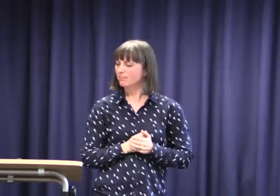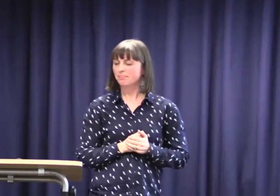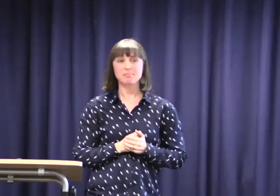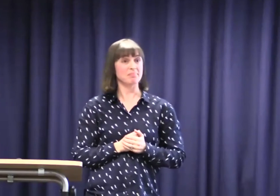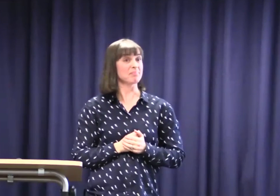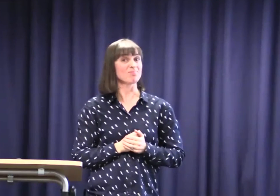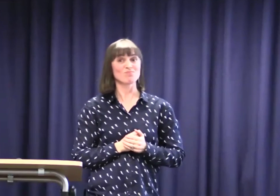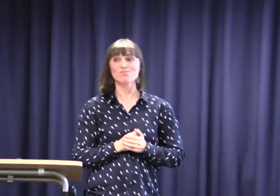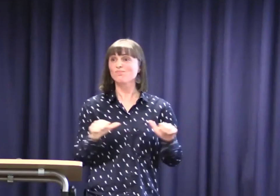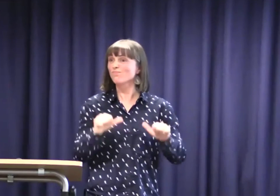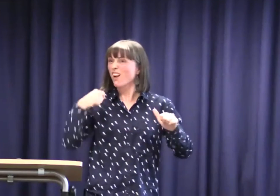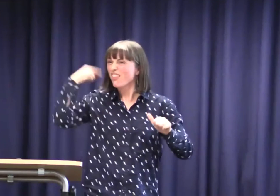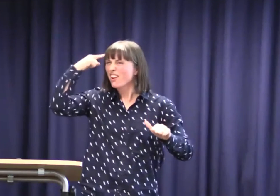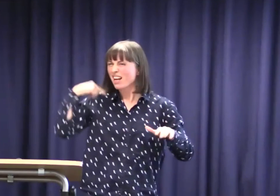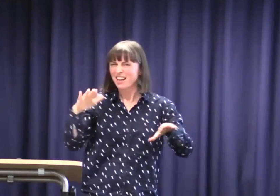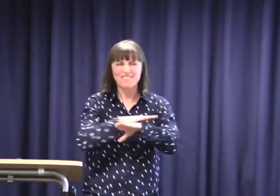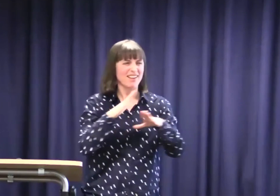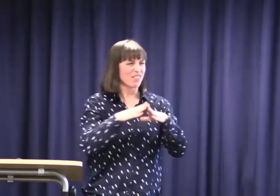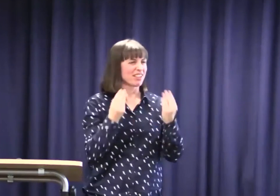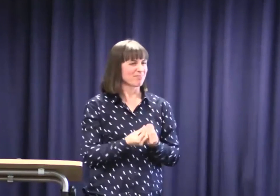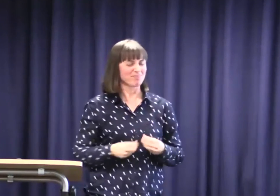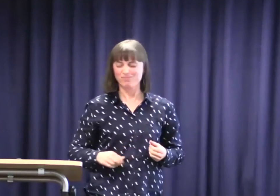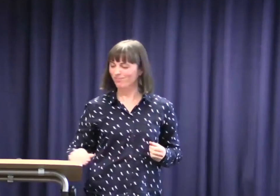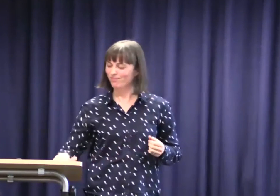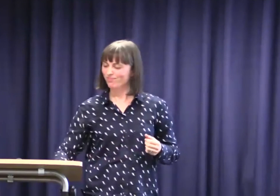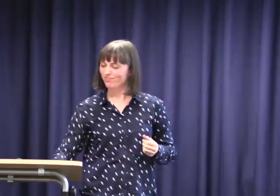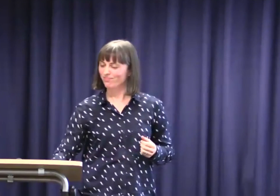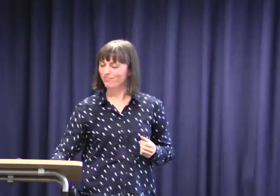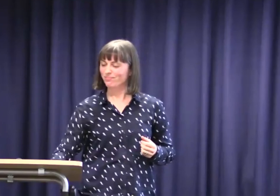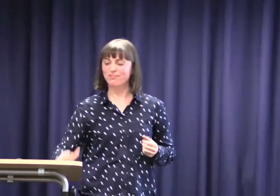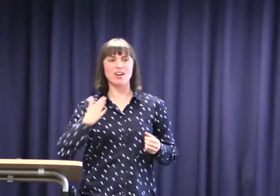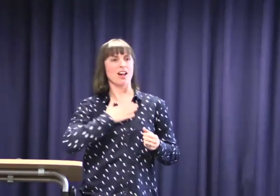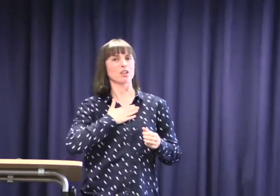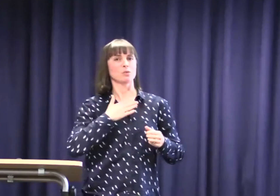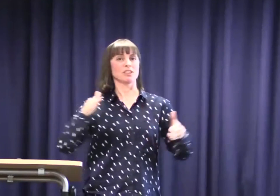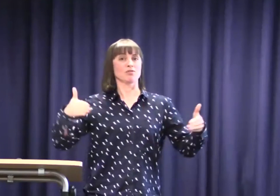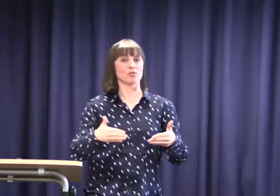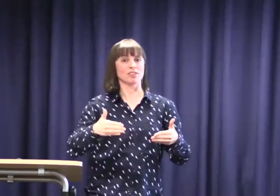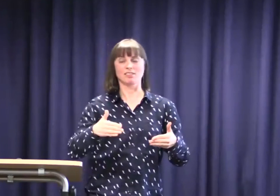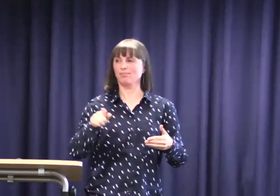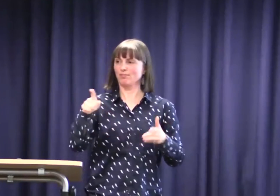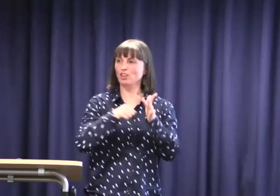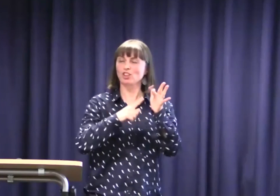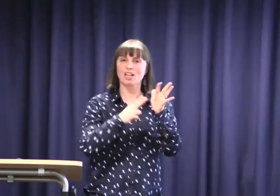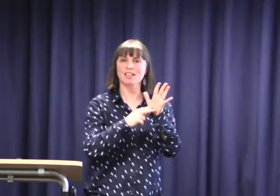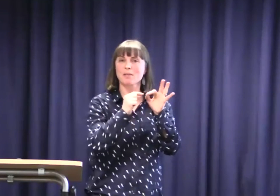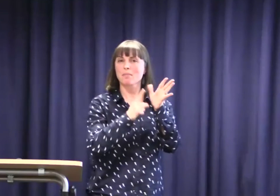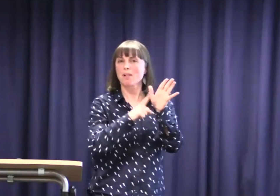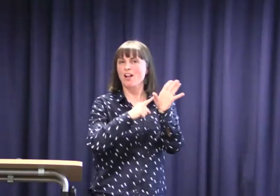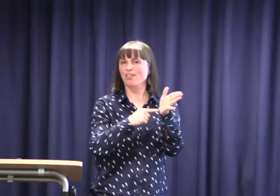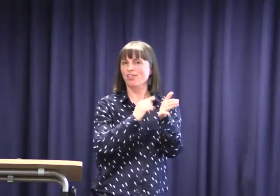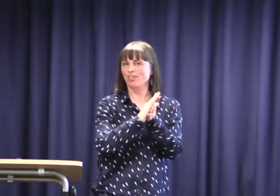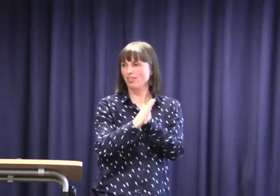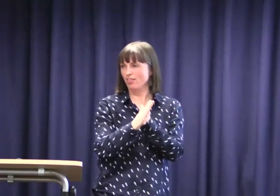our viewers to see clearly. So I believe I've covered everything. I would like to introduce you